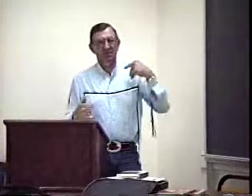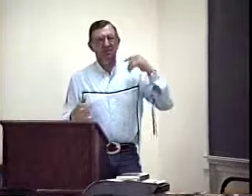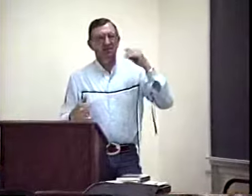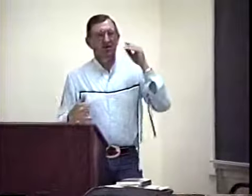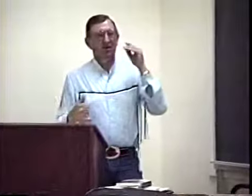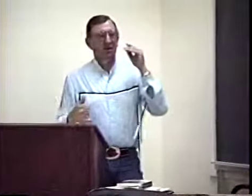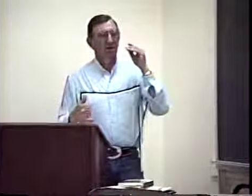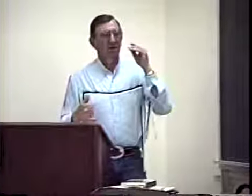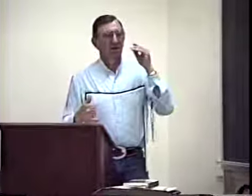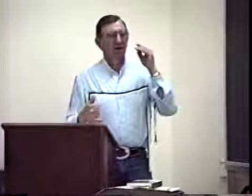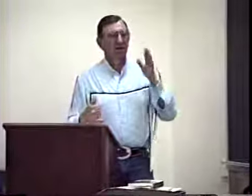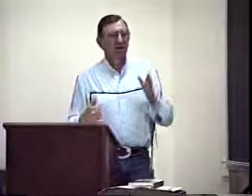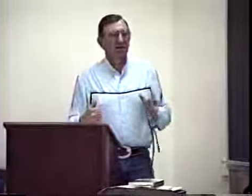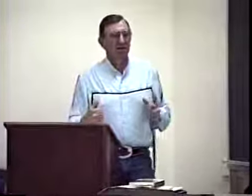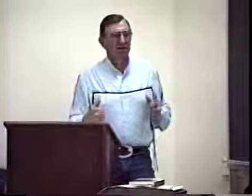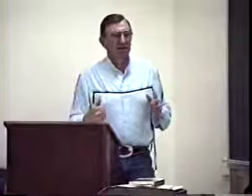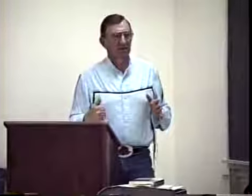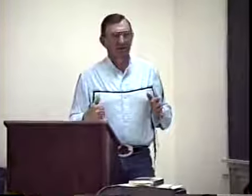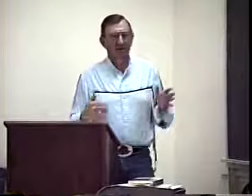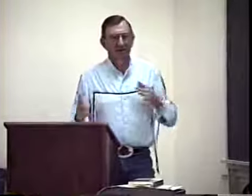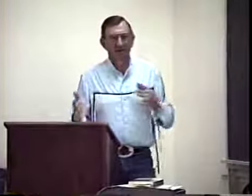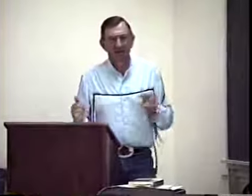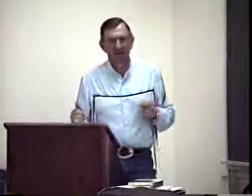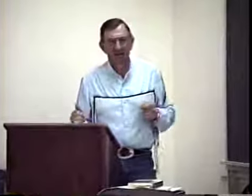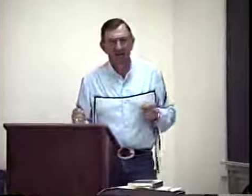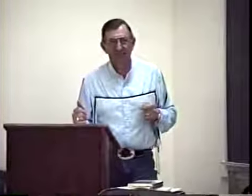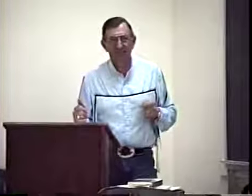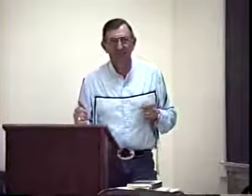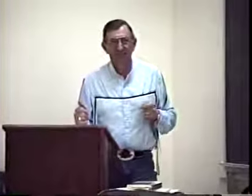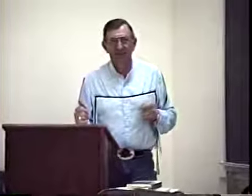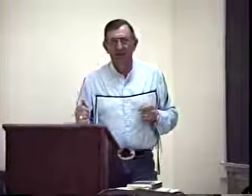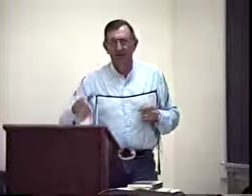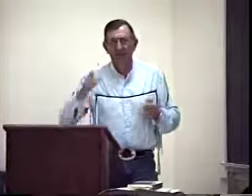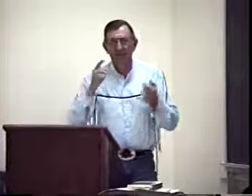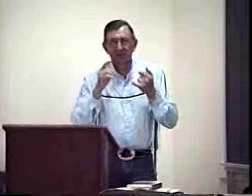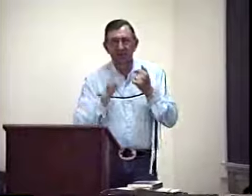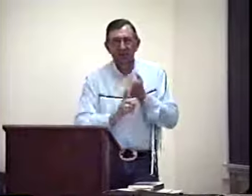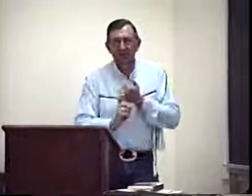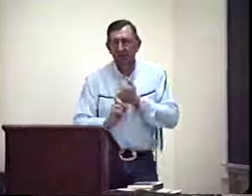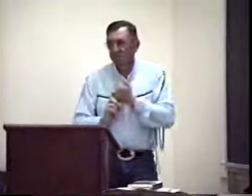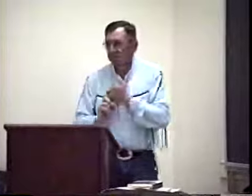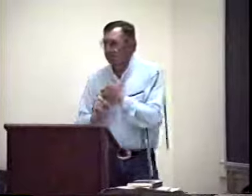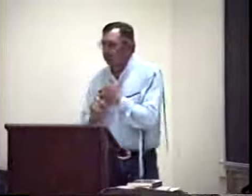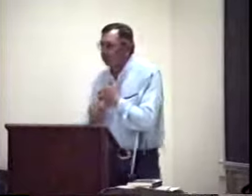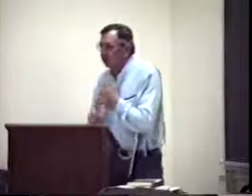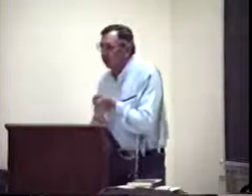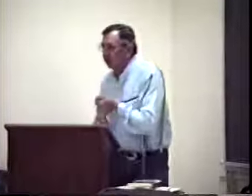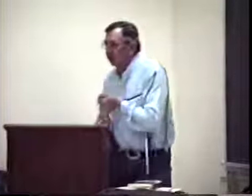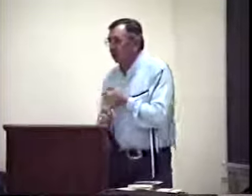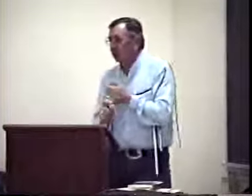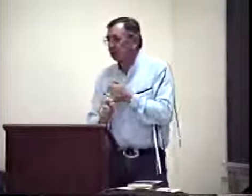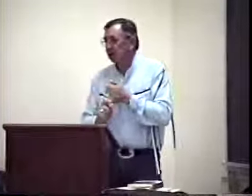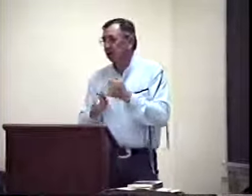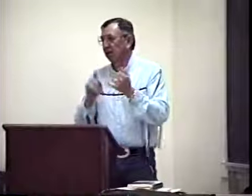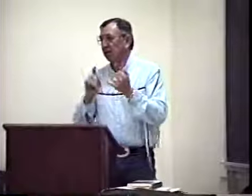is, as we teach it in each one of the classes, this is not the gospel truth. This is the only way that you can sign. Any way